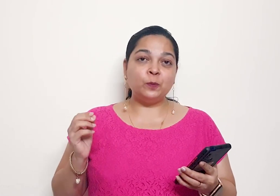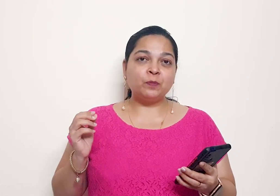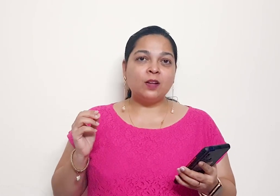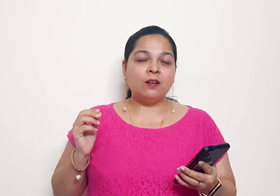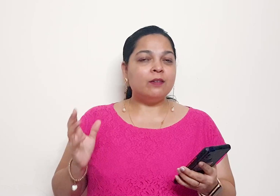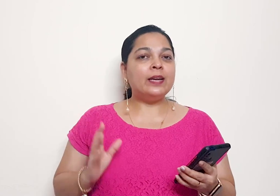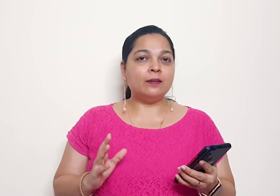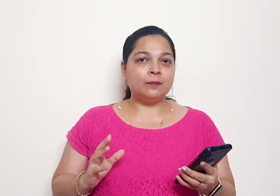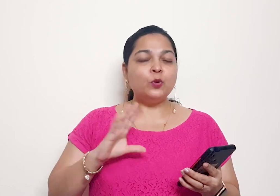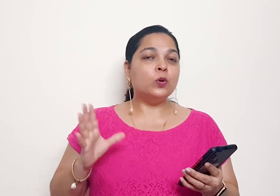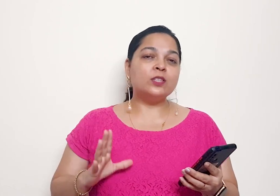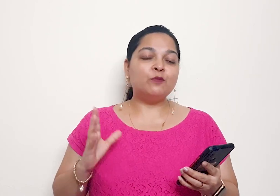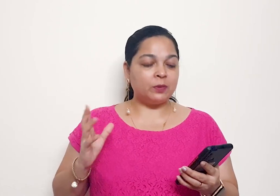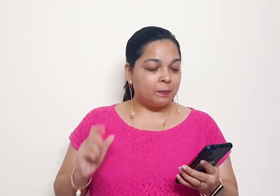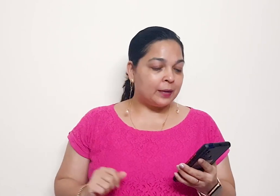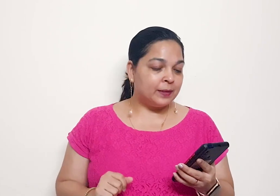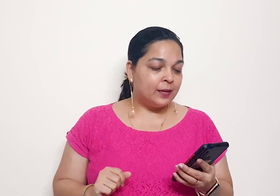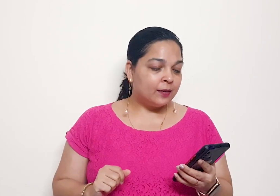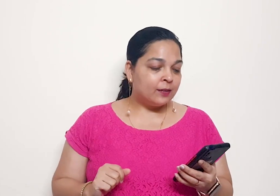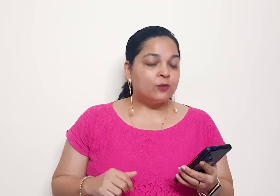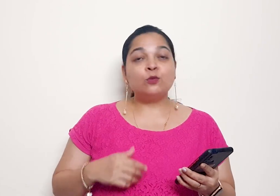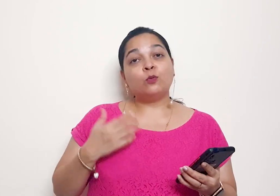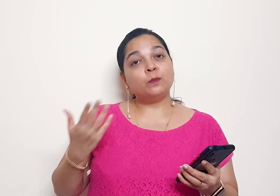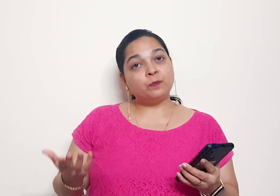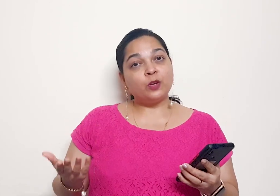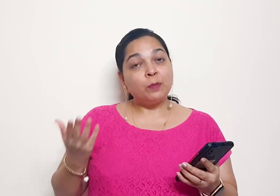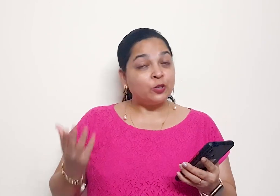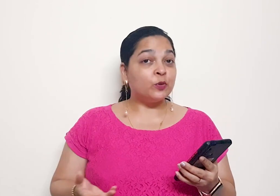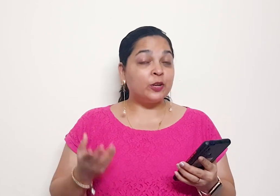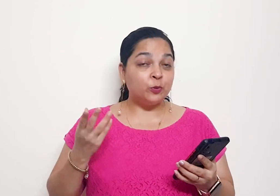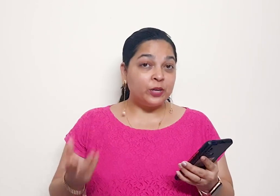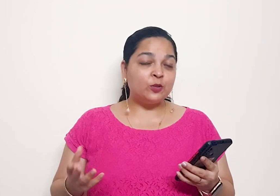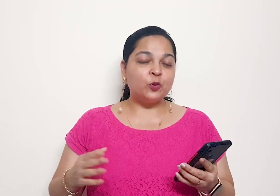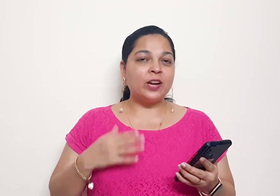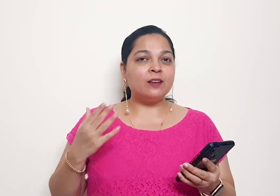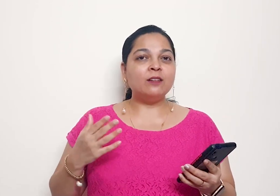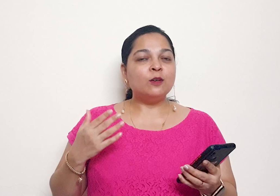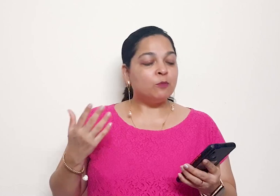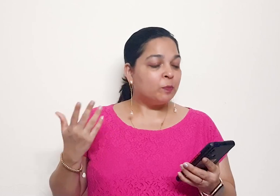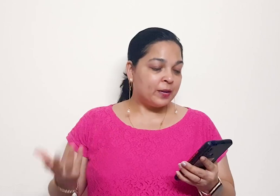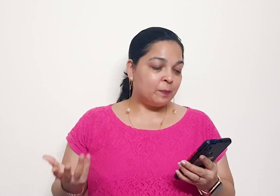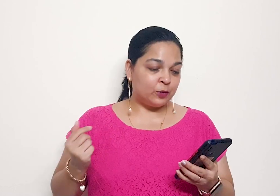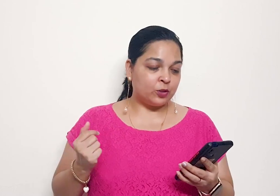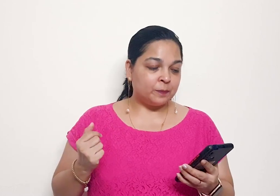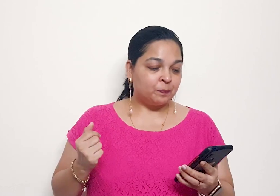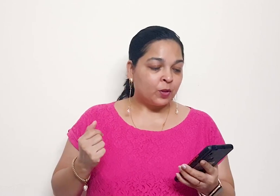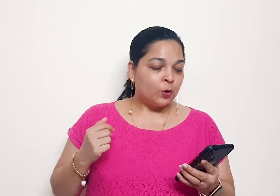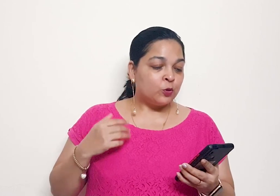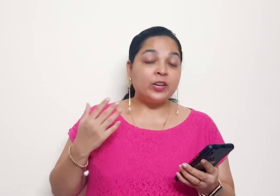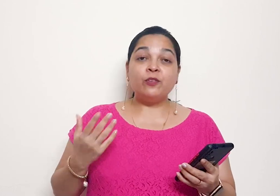to read few verses from the Bible. So, make sure that you read so you get a more better